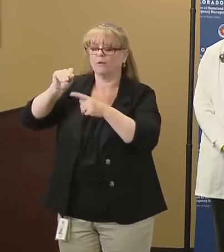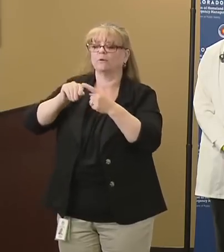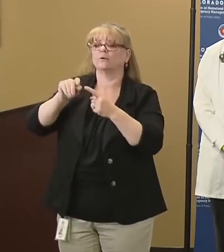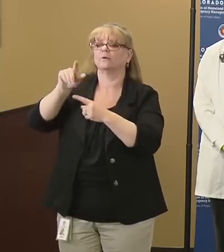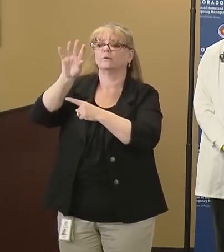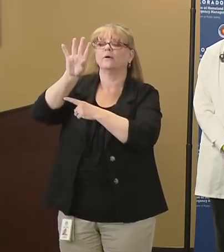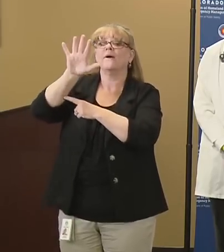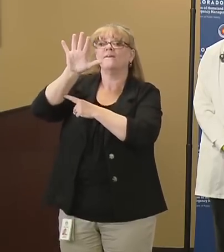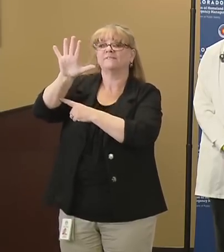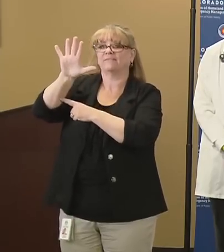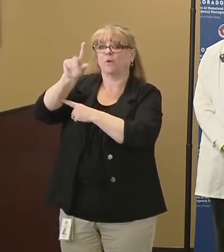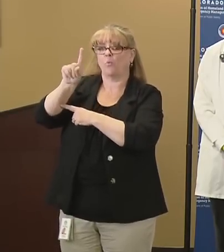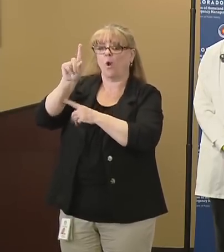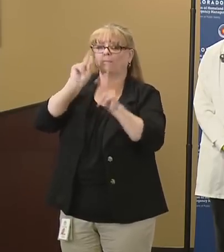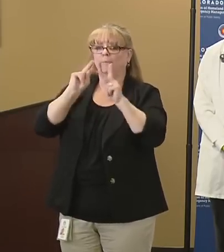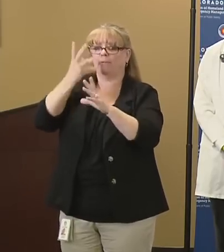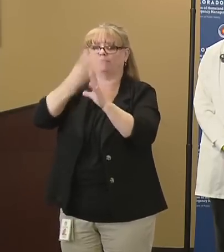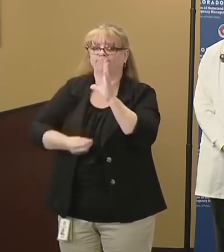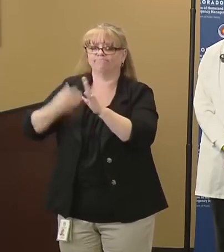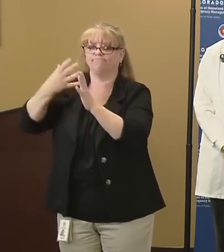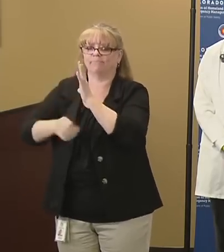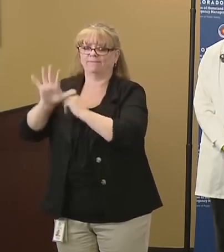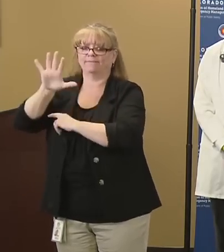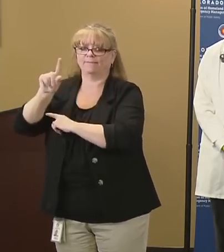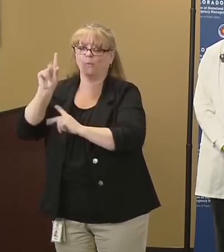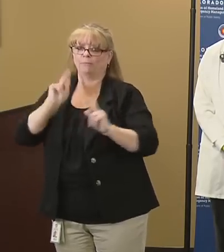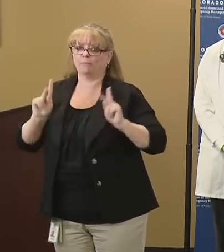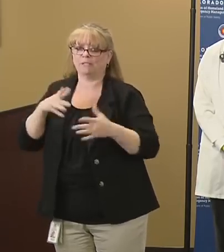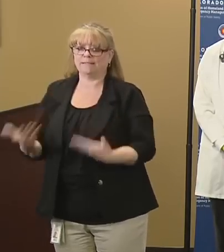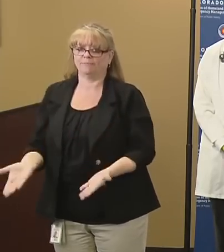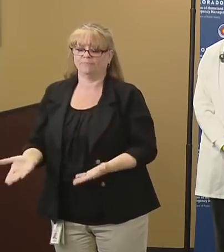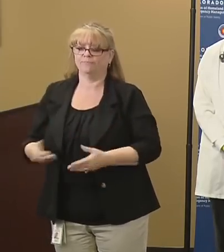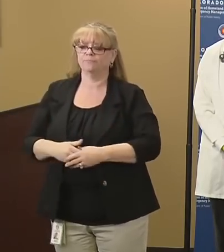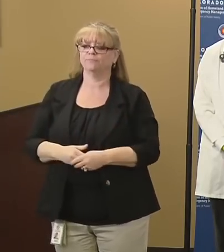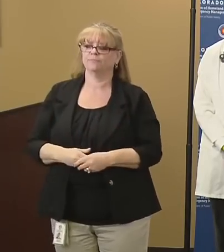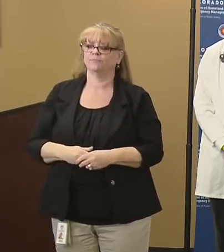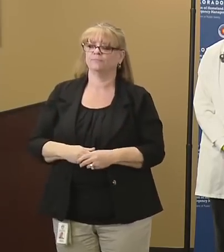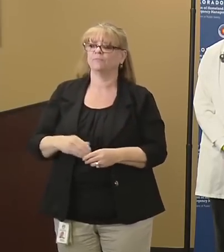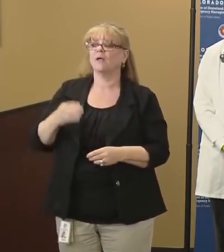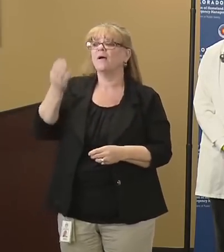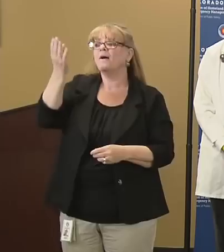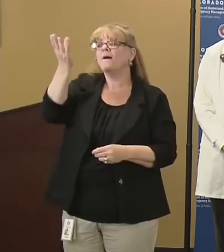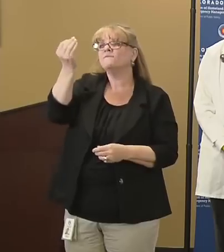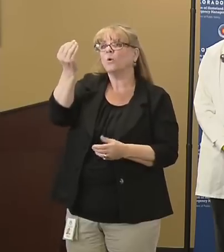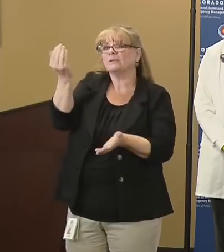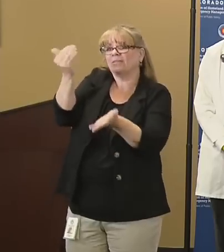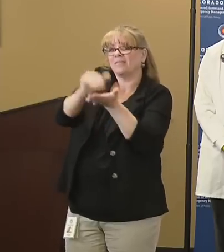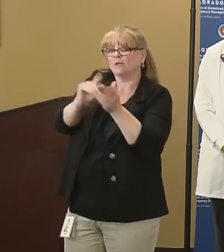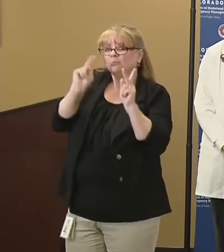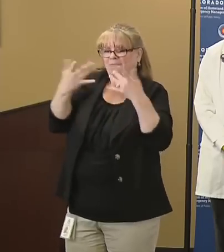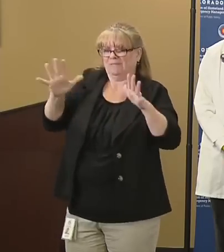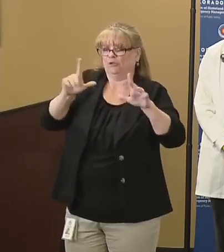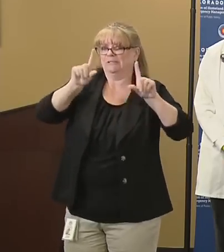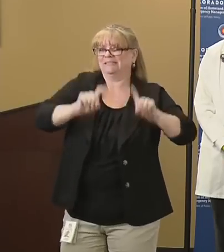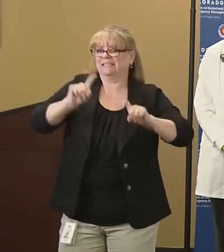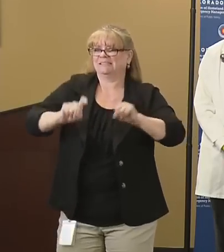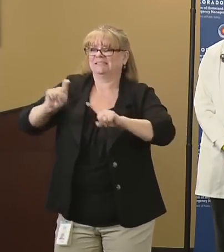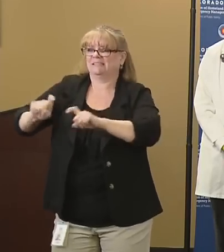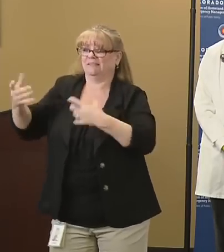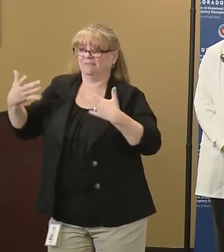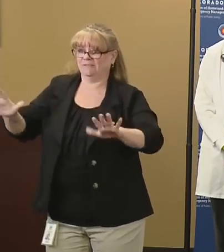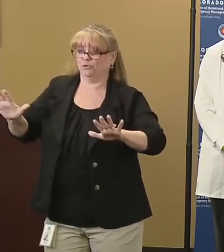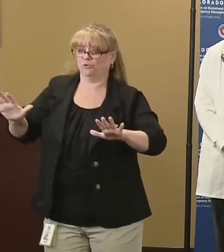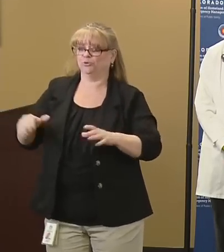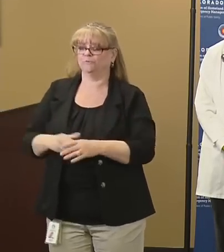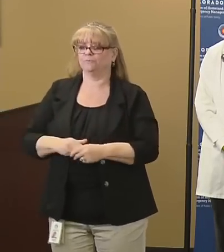tests that have been completed. Tragically, in this last day, we also had our first death of somebody under 40 years old,